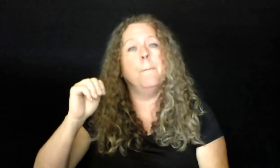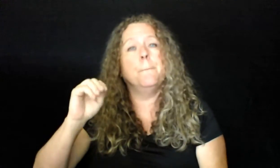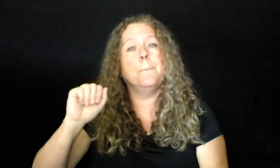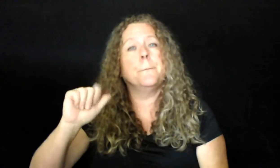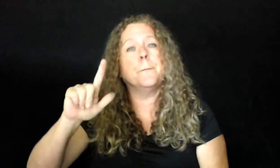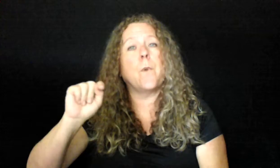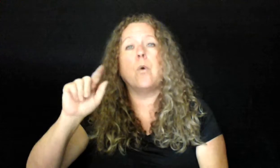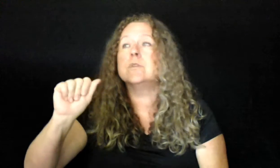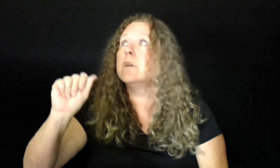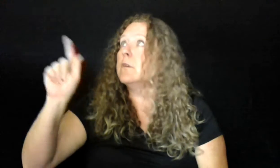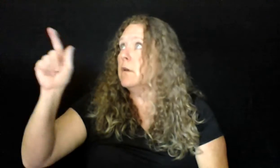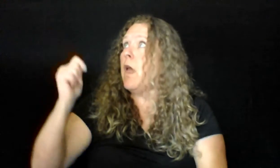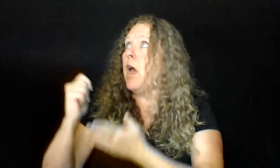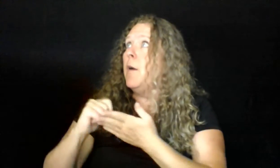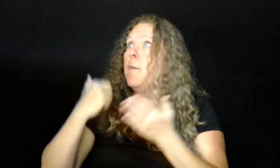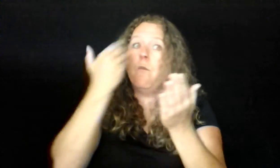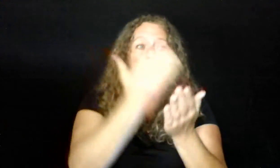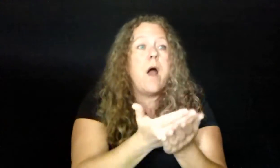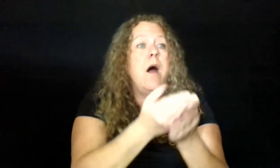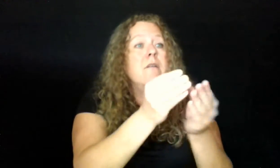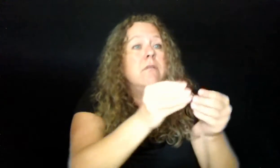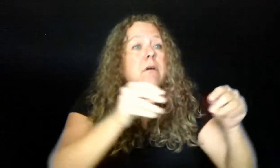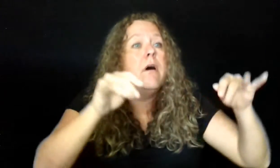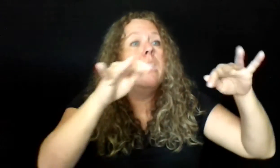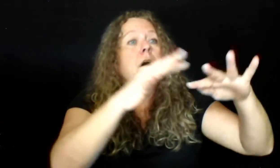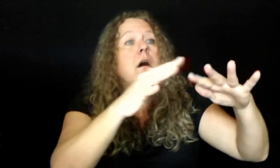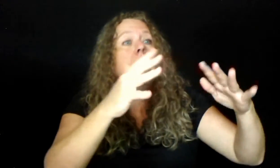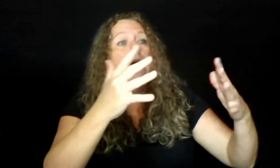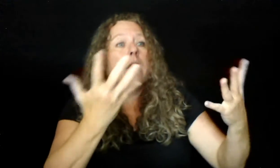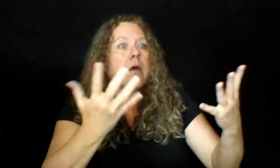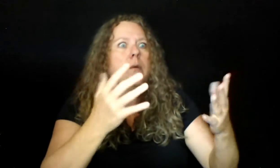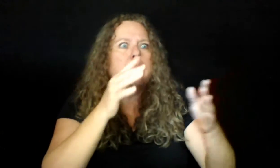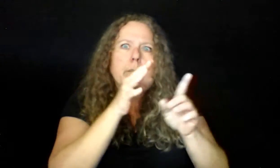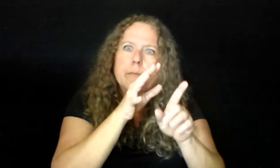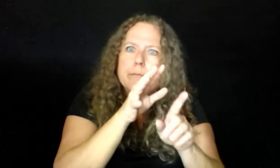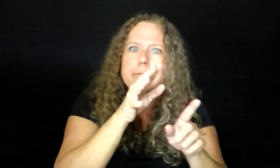people, resources, food, supplies, and other ships to take them to Italy.